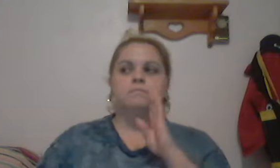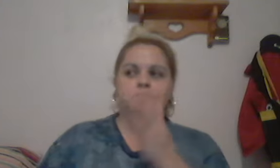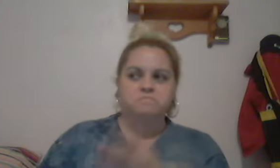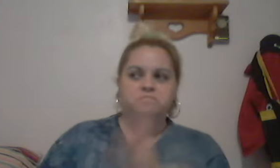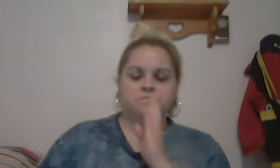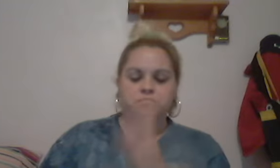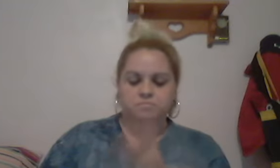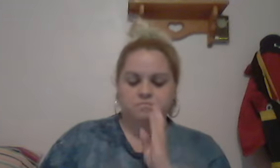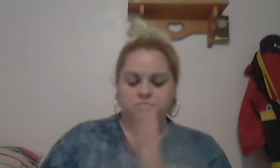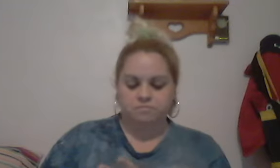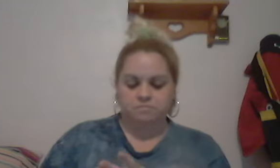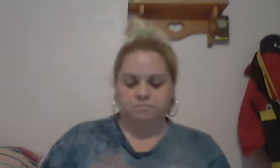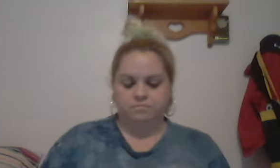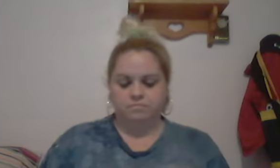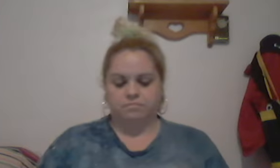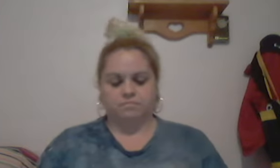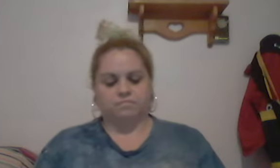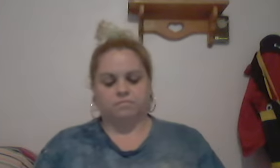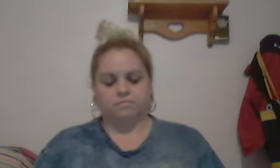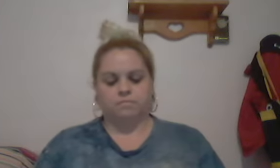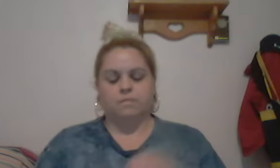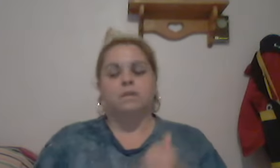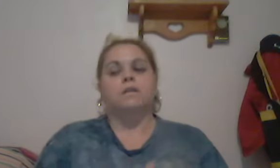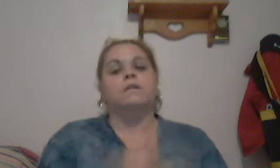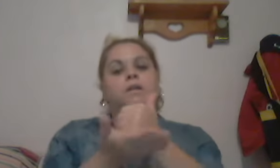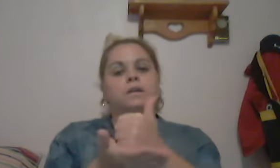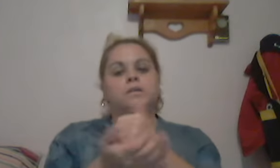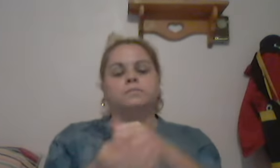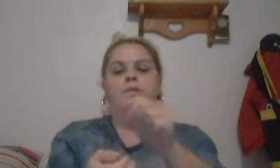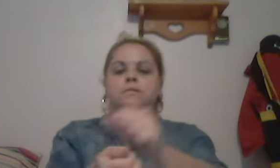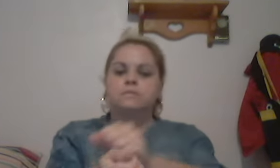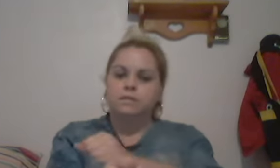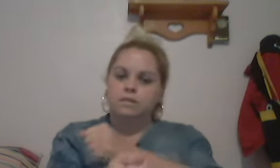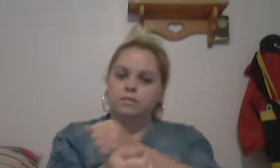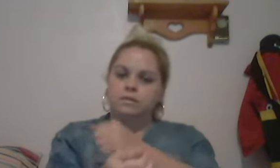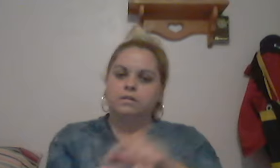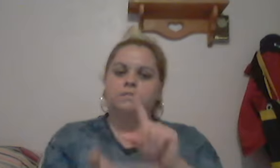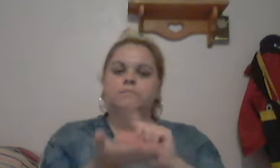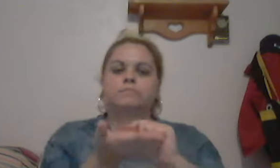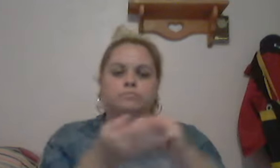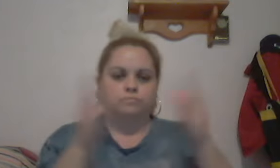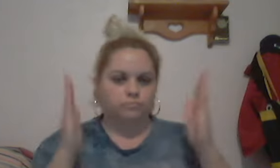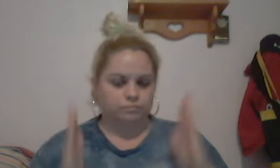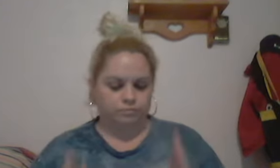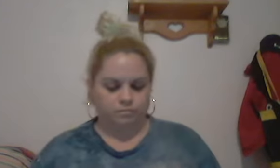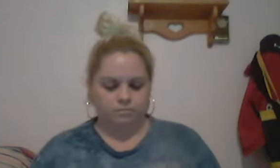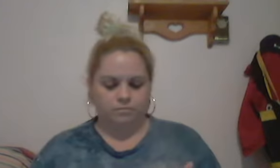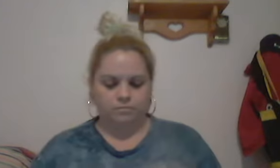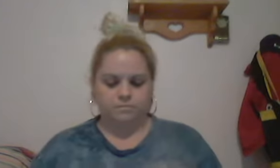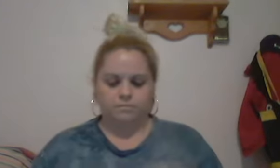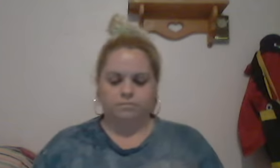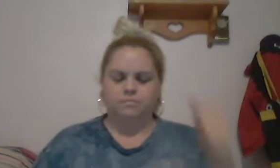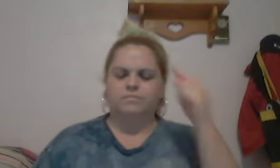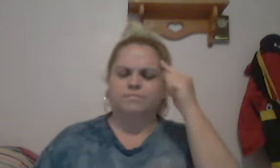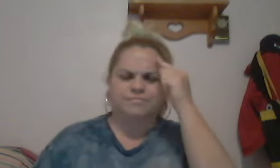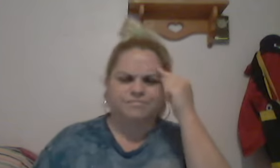SK, indicating she was finished with the conversation too. Once in a while, one of the people would remember one more thing he or